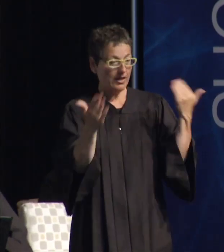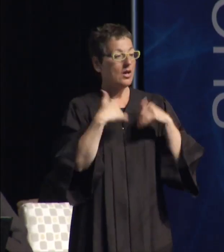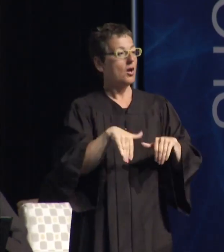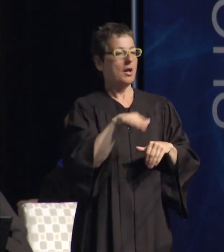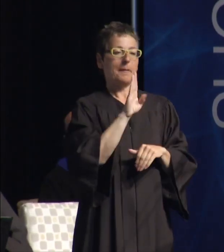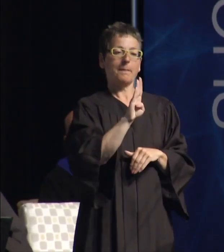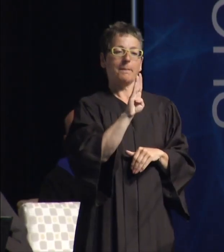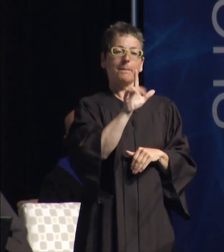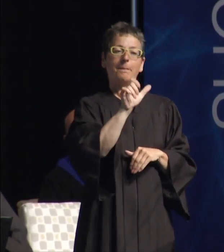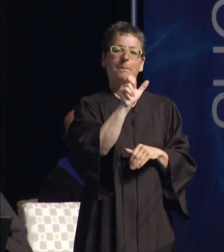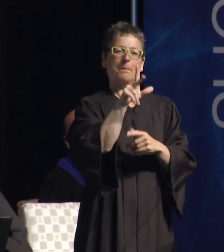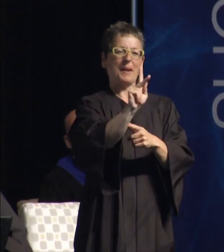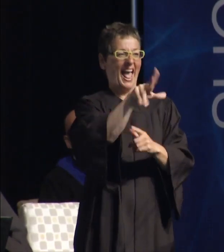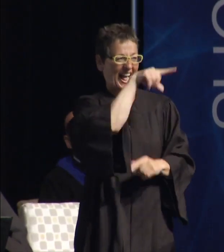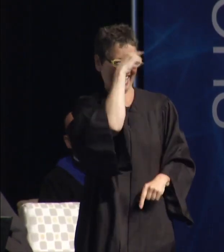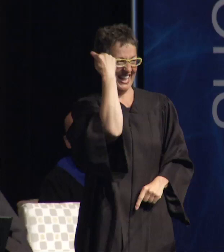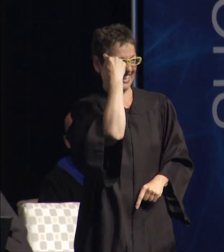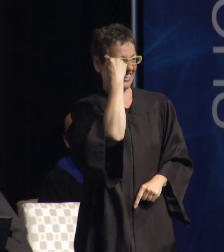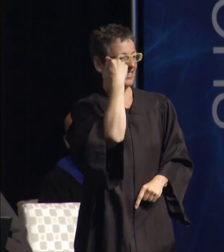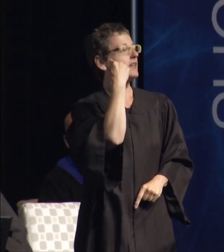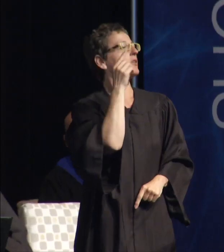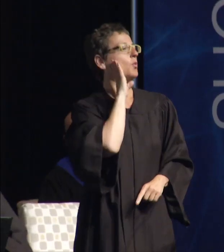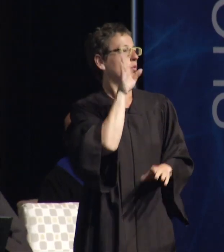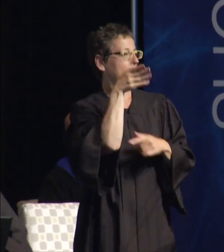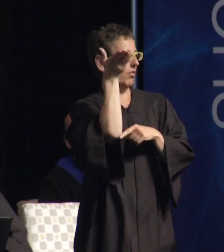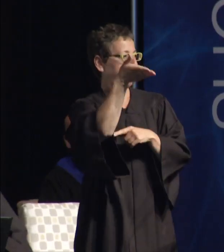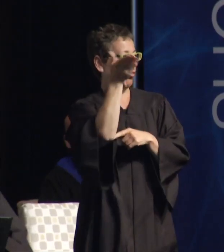Black will address the afternoon ceremonies.